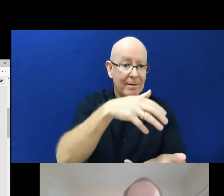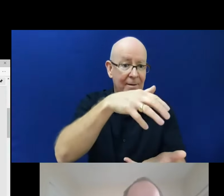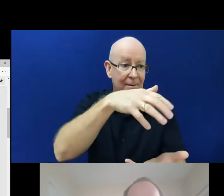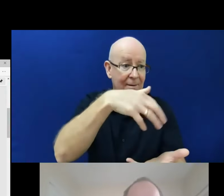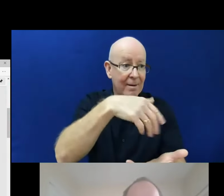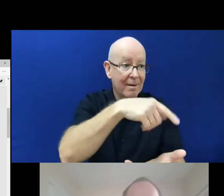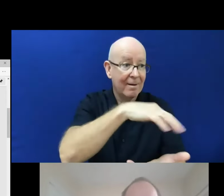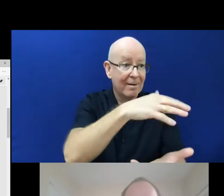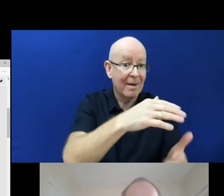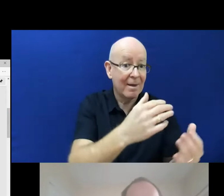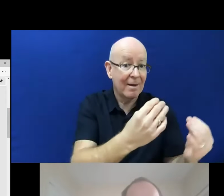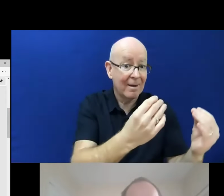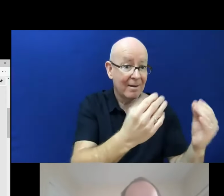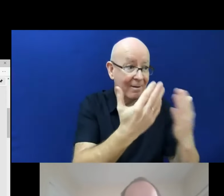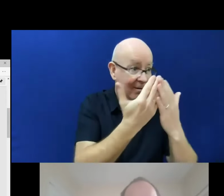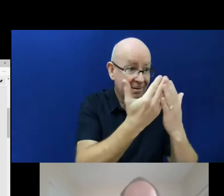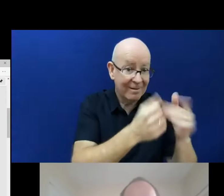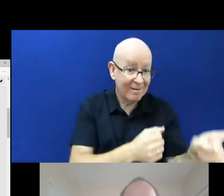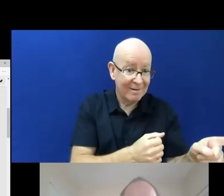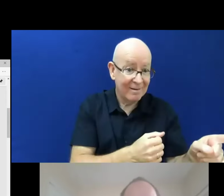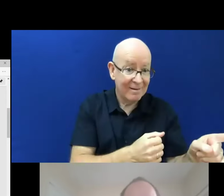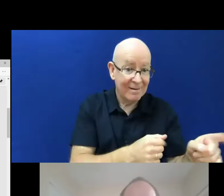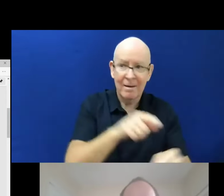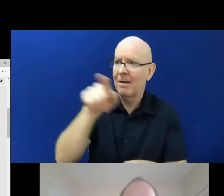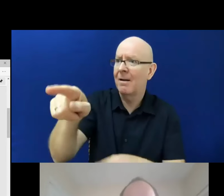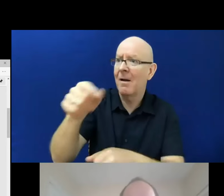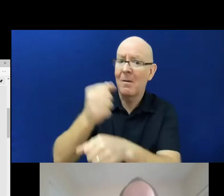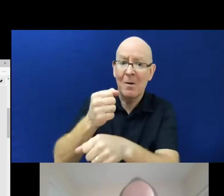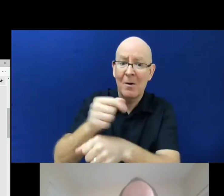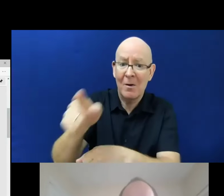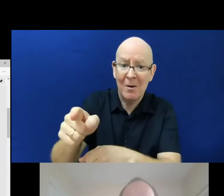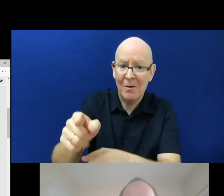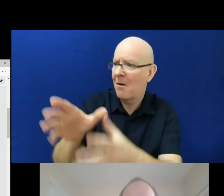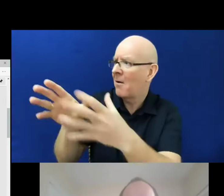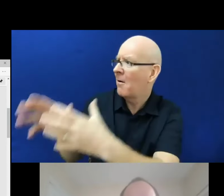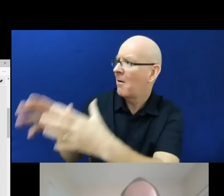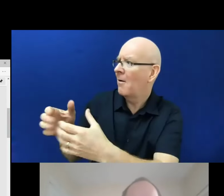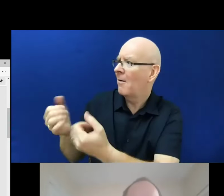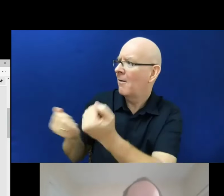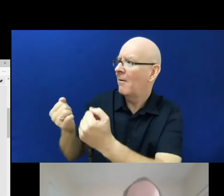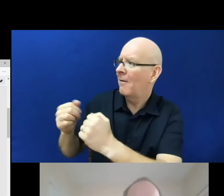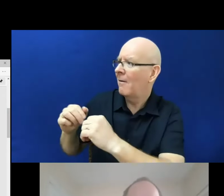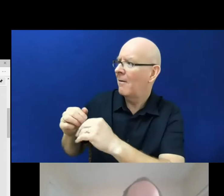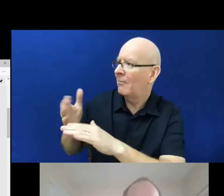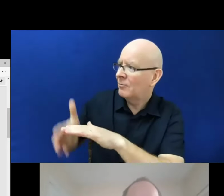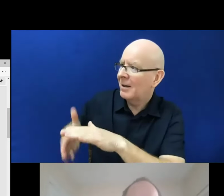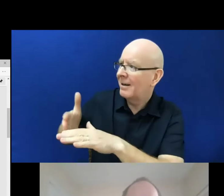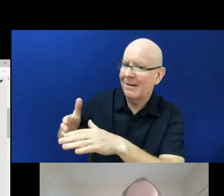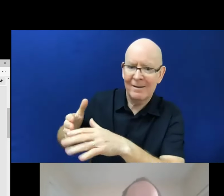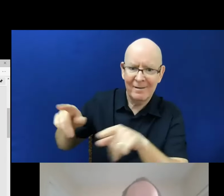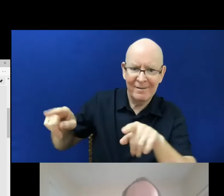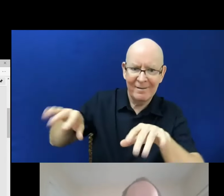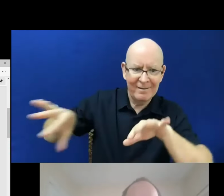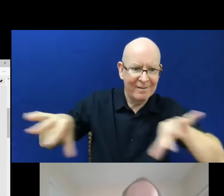no pan-governmental overview where we understand what happens with disabled people from cradle